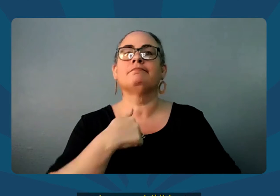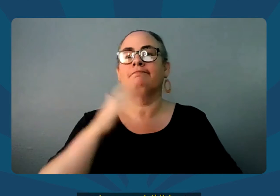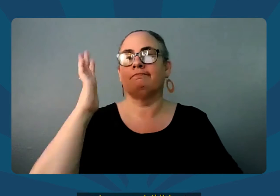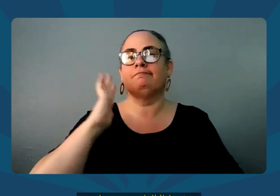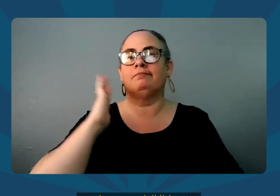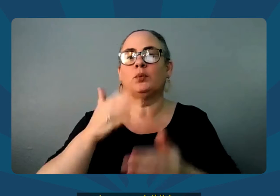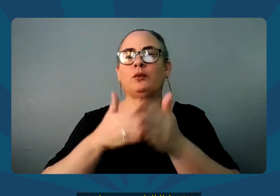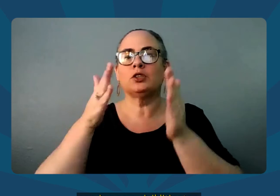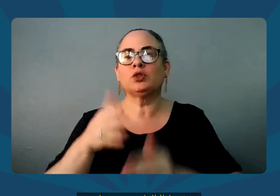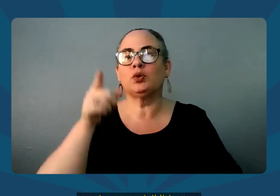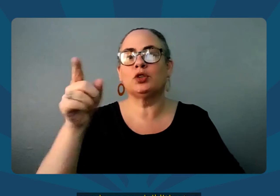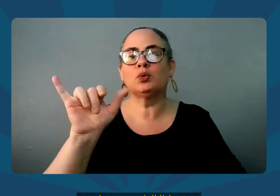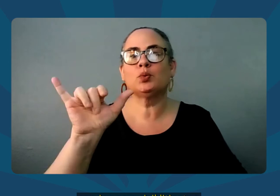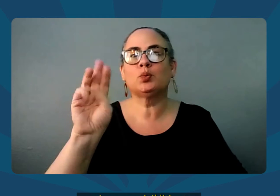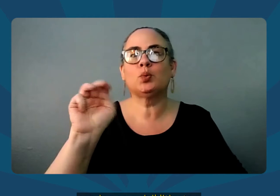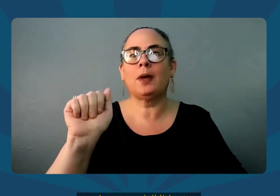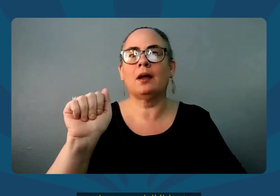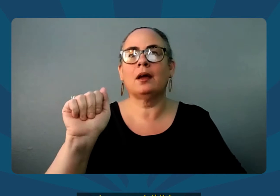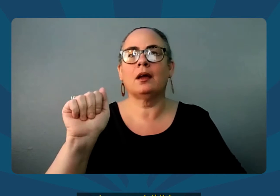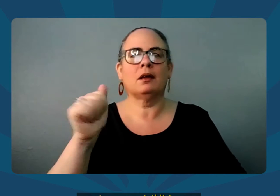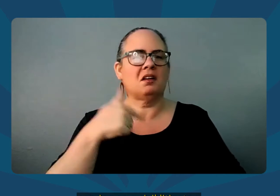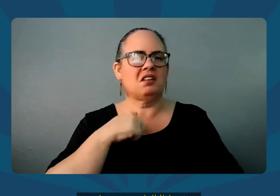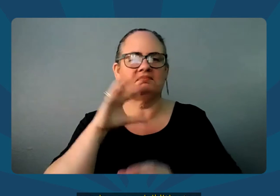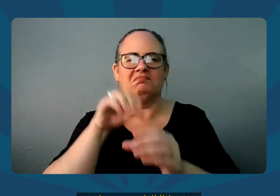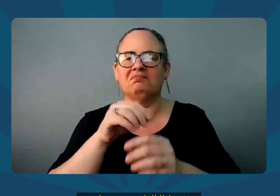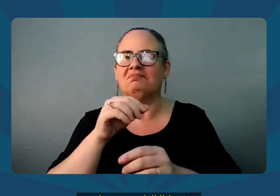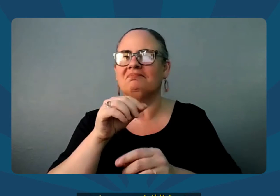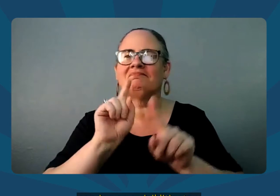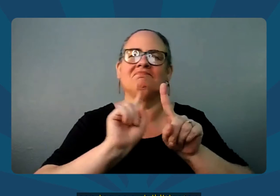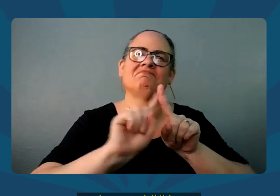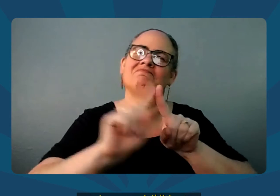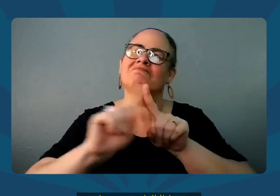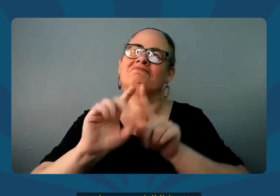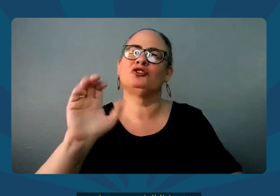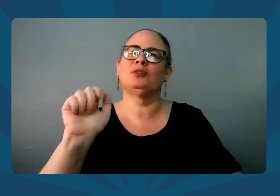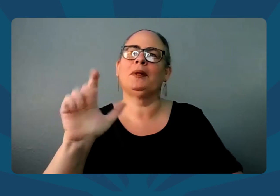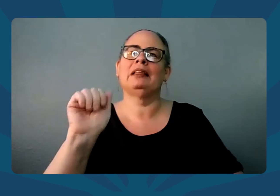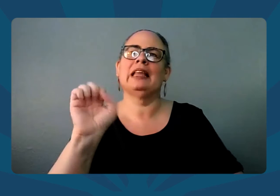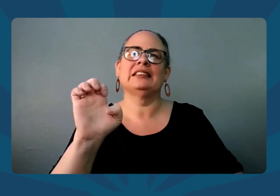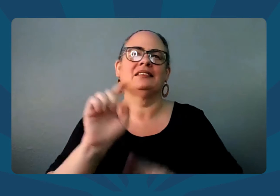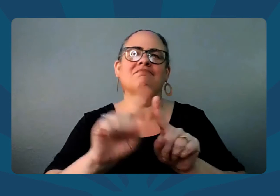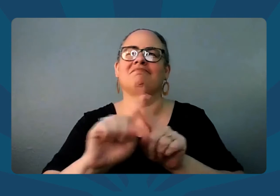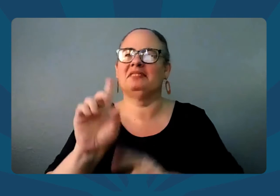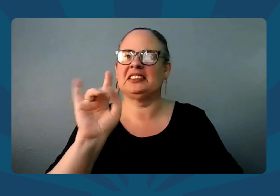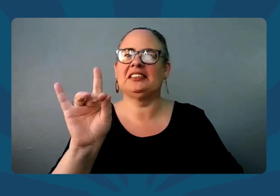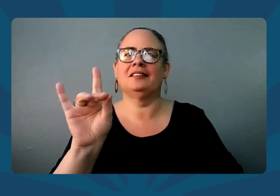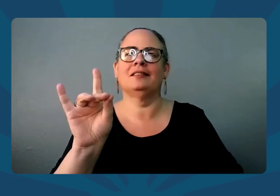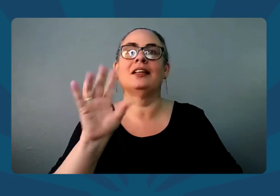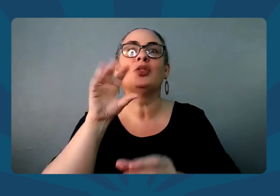serving as a civil litigator, prosecutor, and judge for over 30